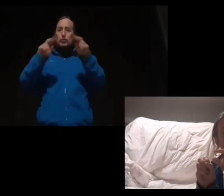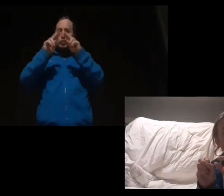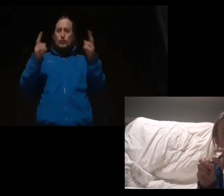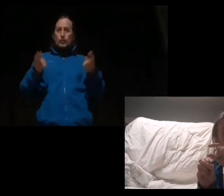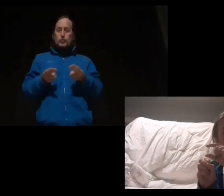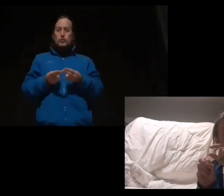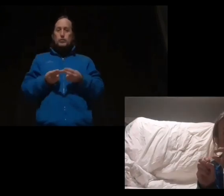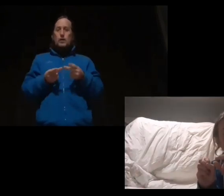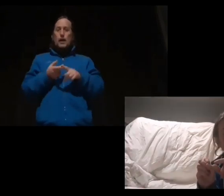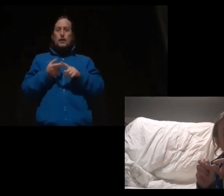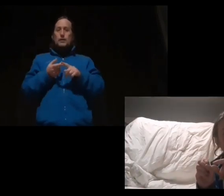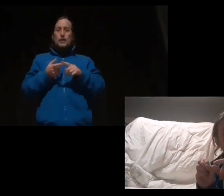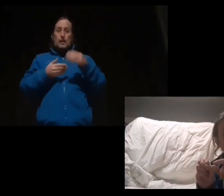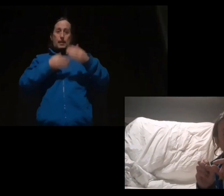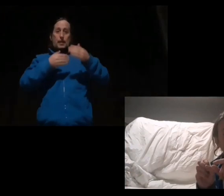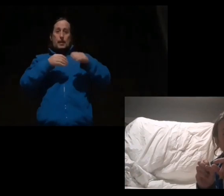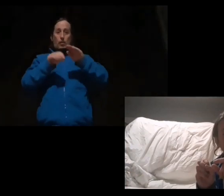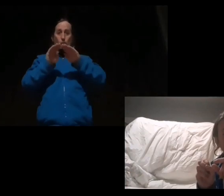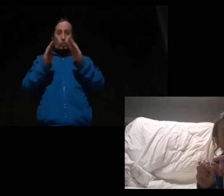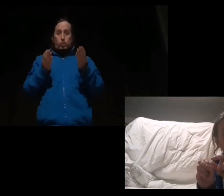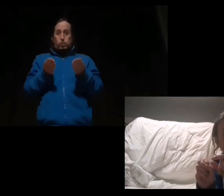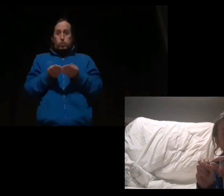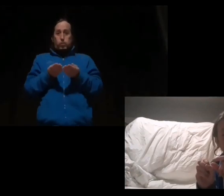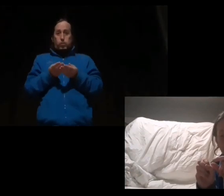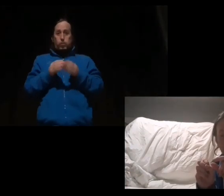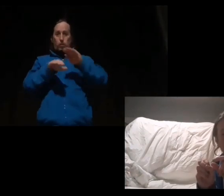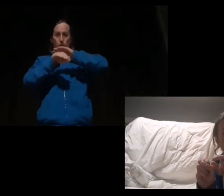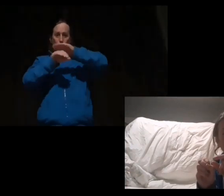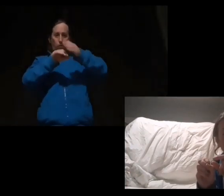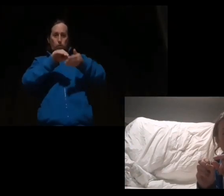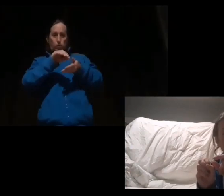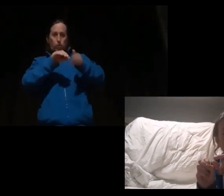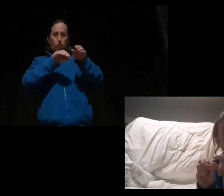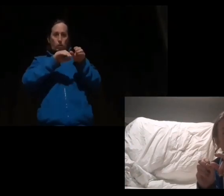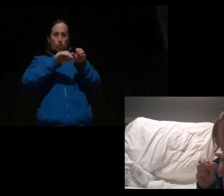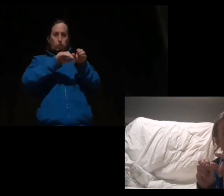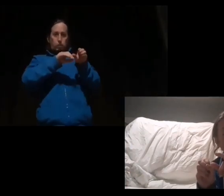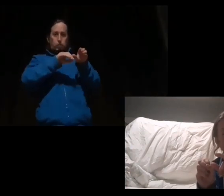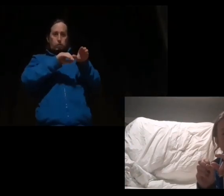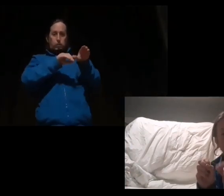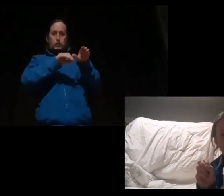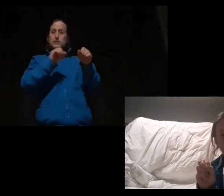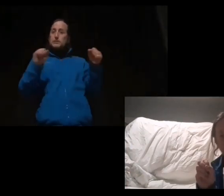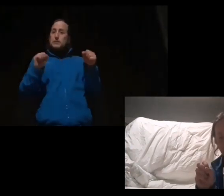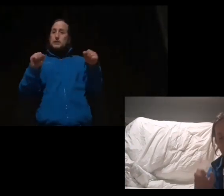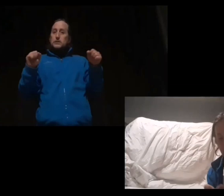space on the surface of planets and the suns is, it becomes